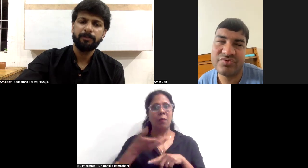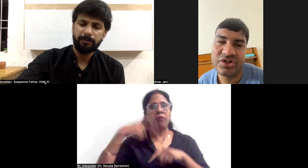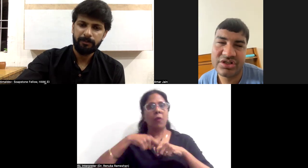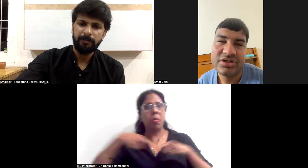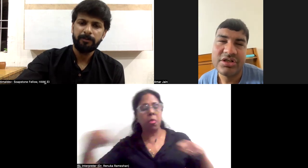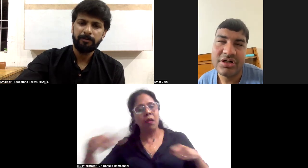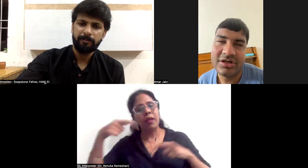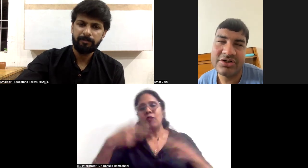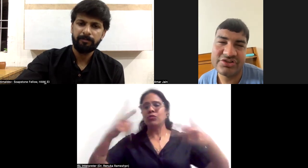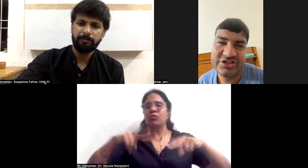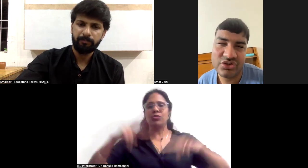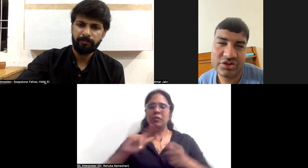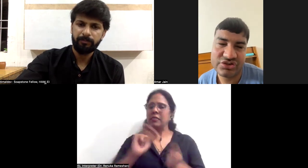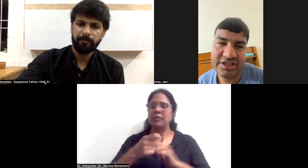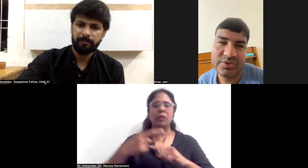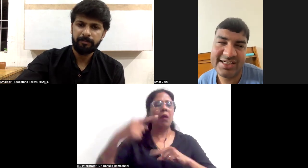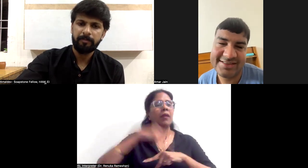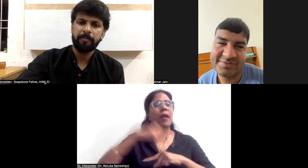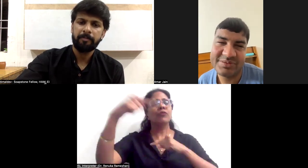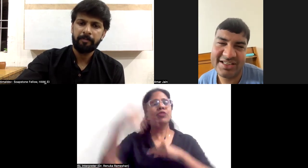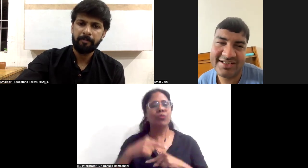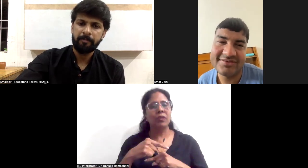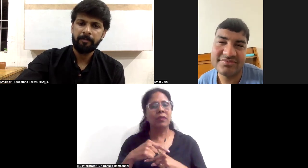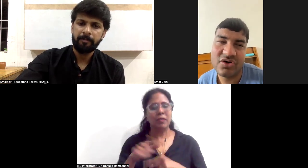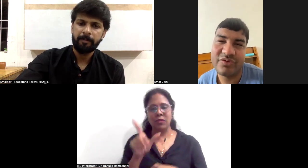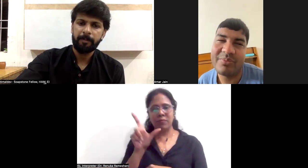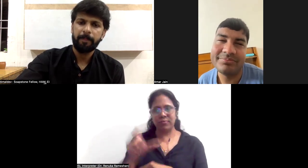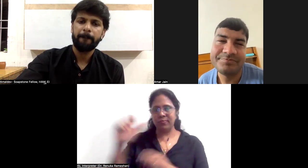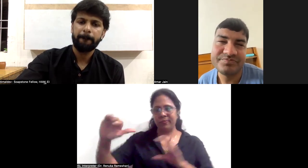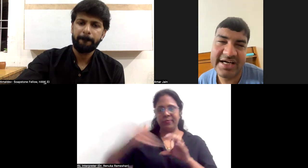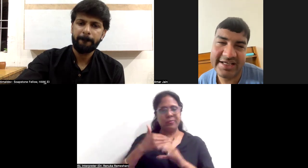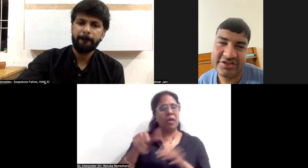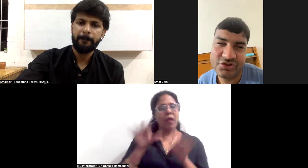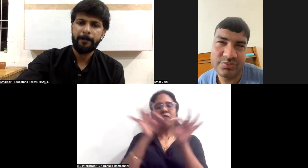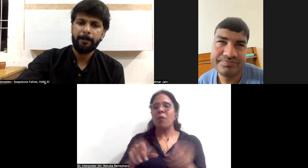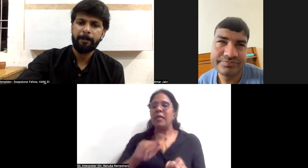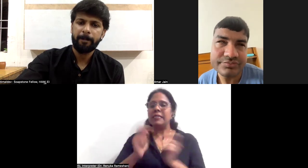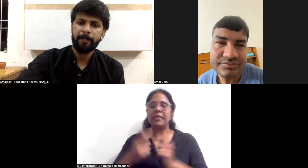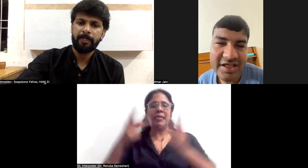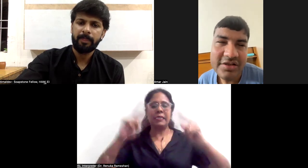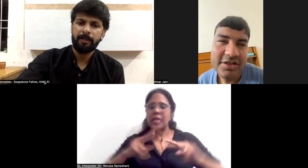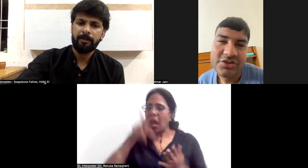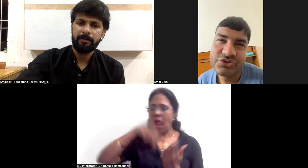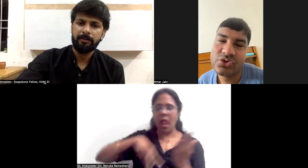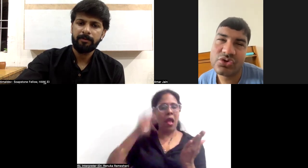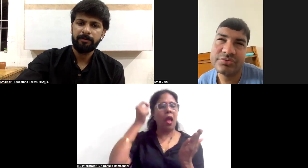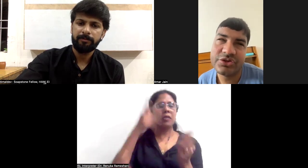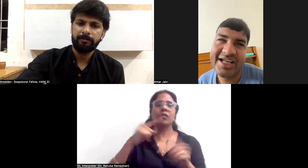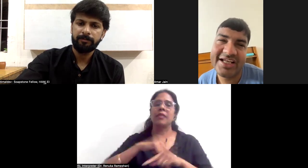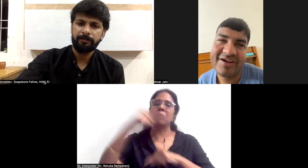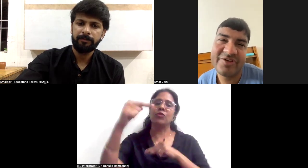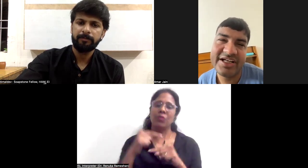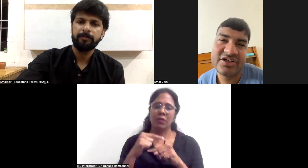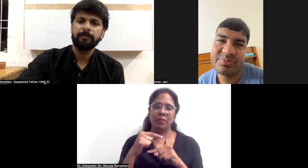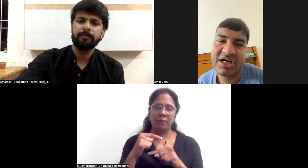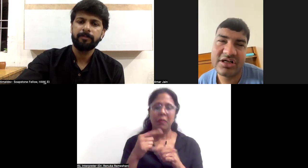to convert screenshots into an accessible material or form that I can consume. So today,